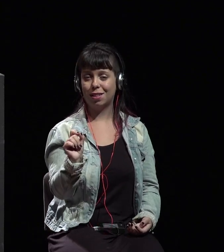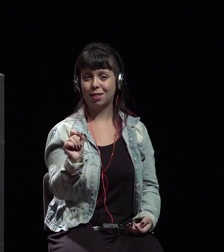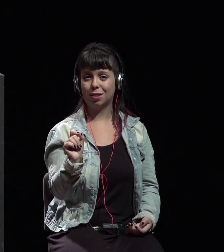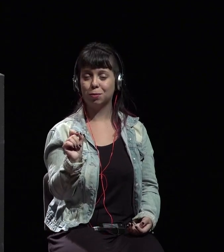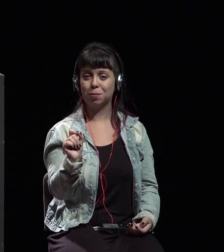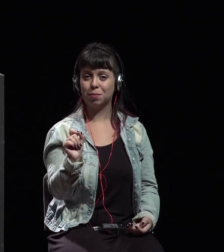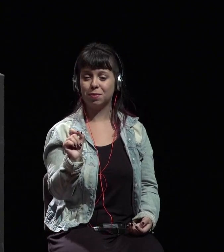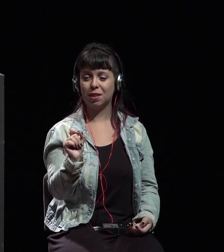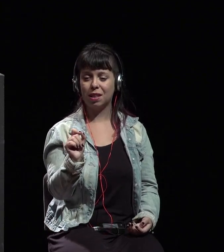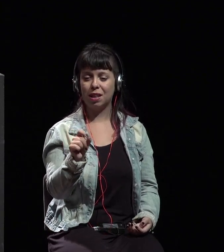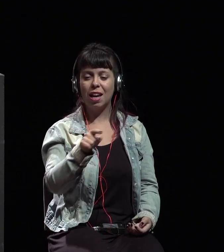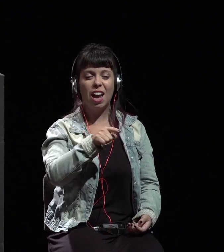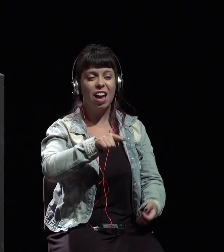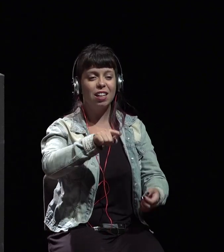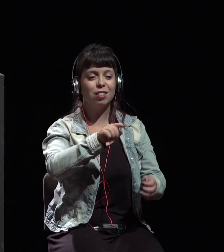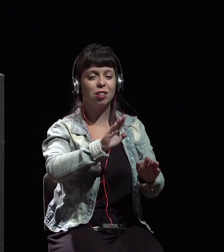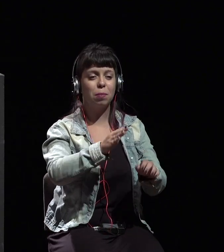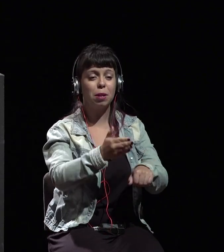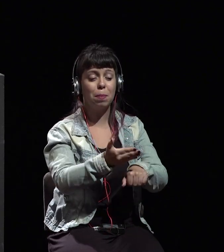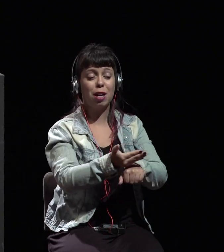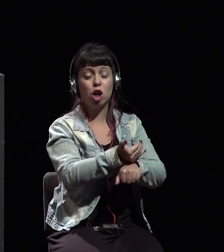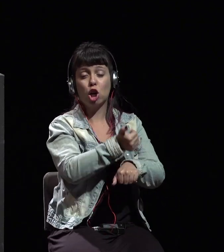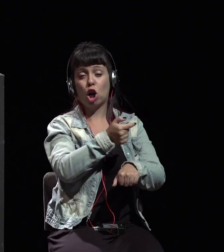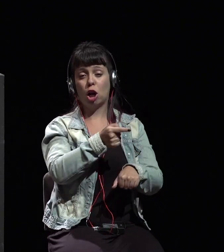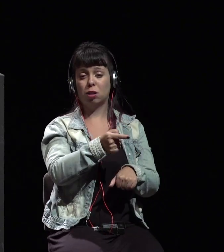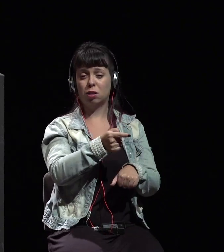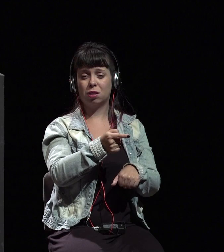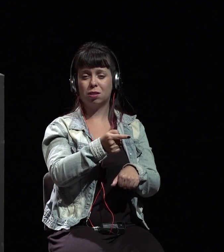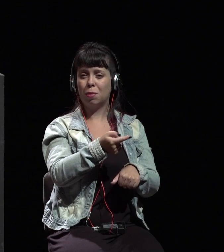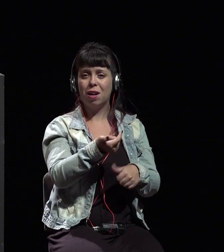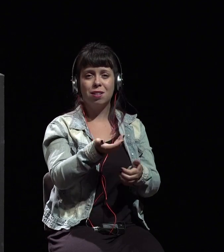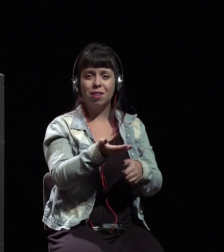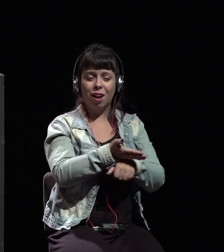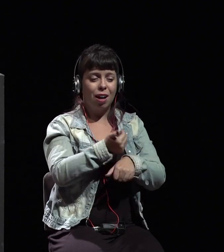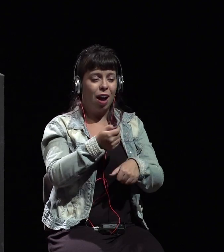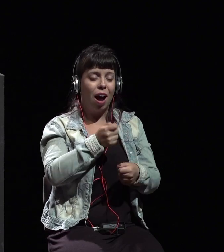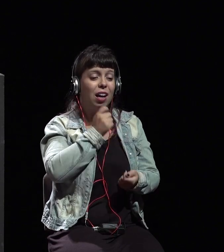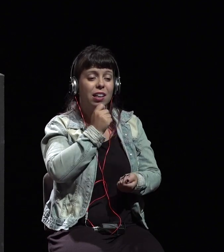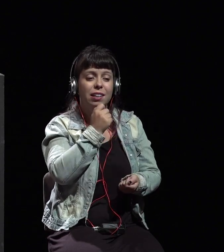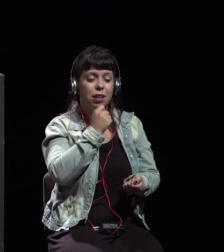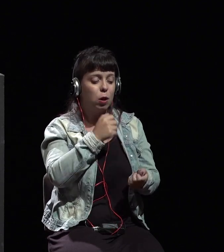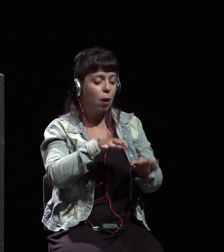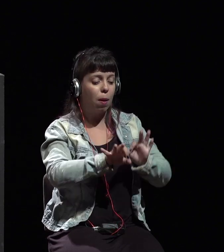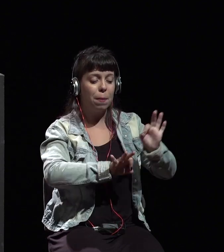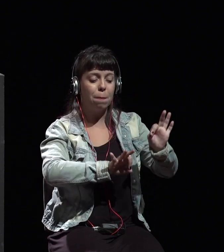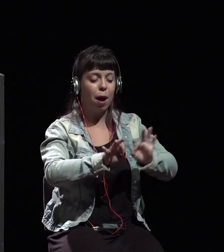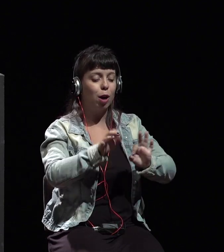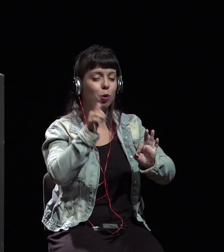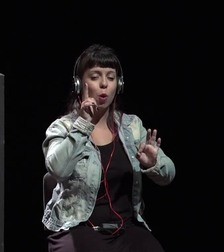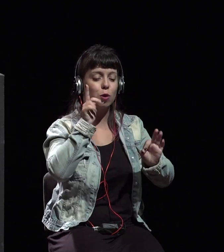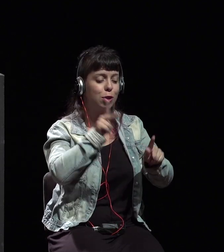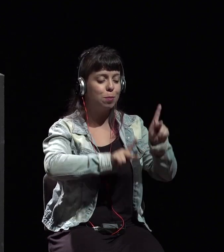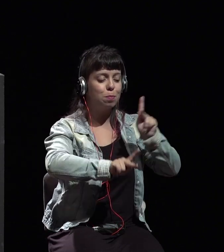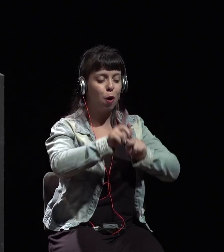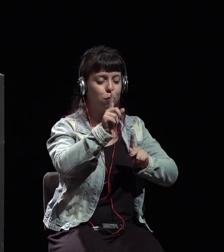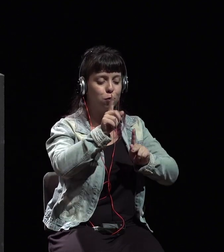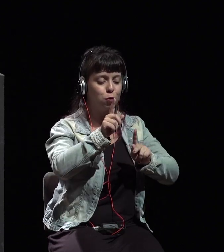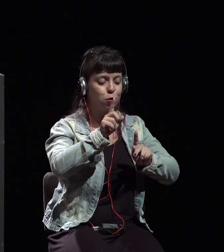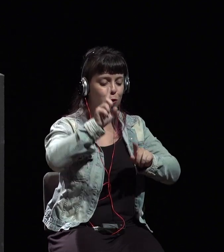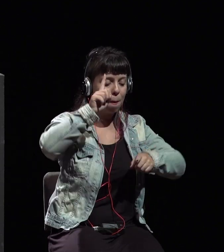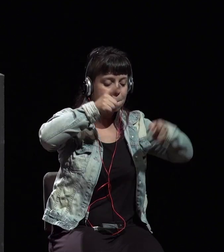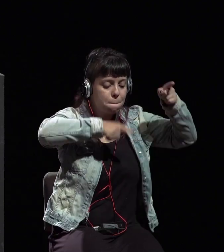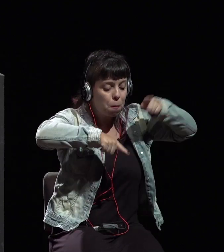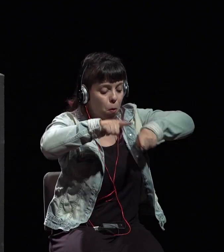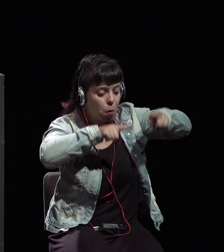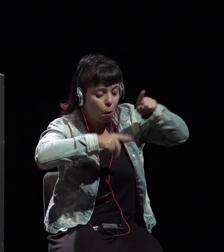object for which we decided not to have an extensive audio response because we did not want this gallery to over-center racism and colonial chauvinism in the way of the